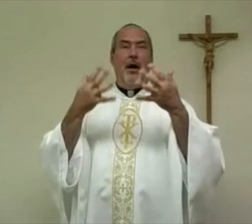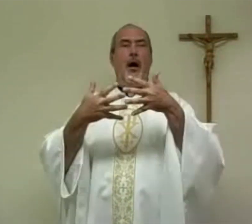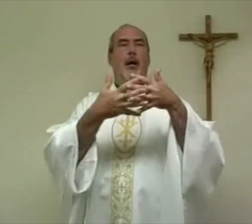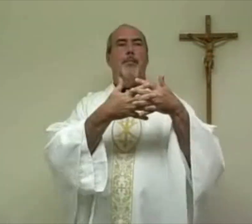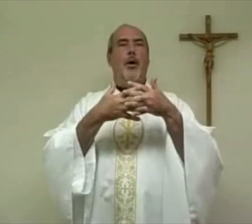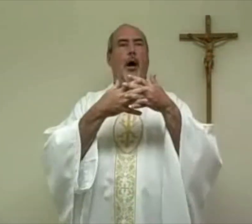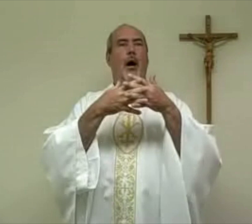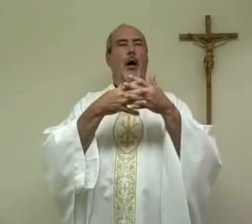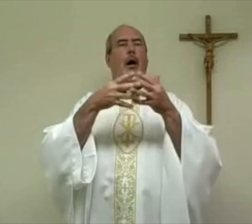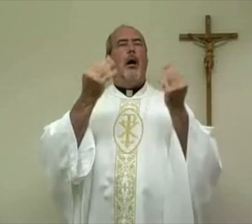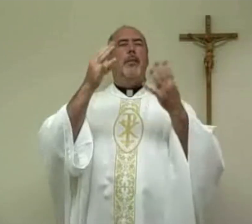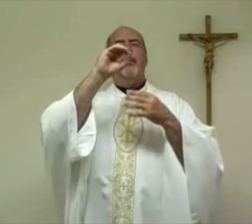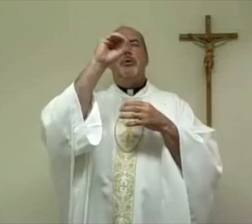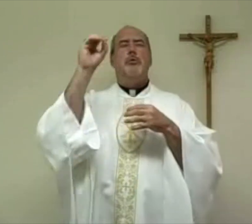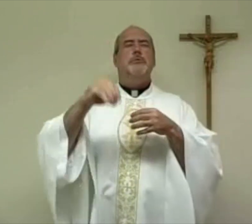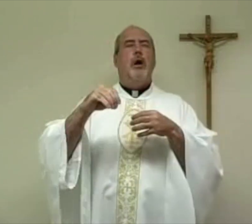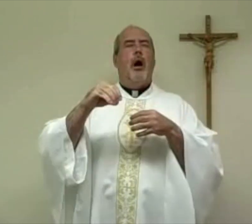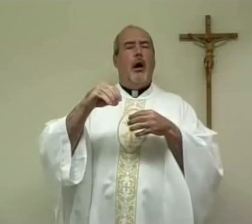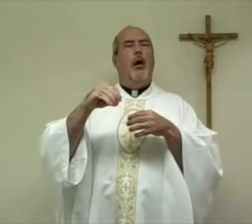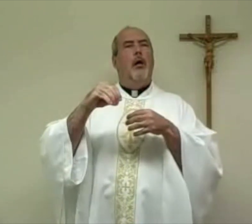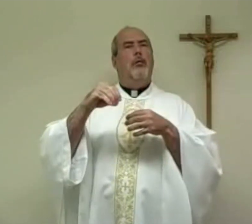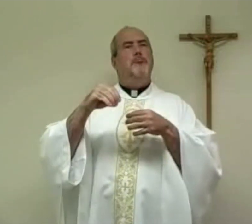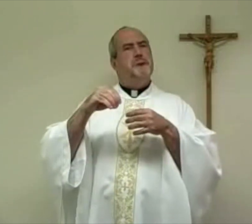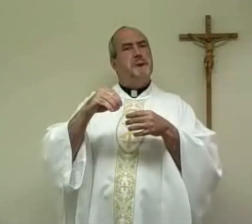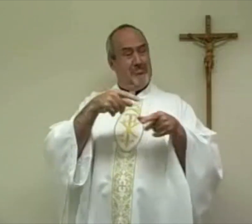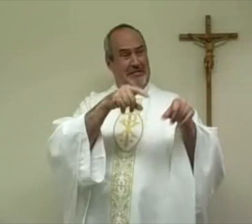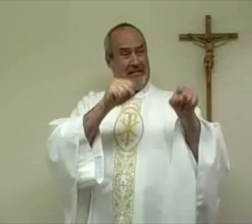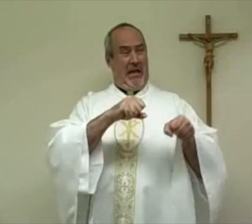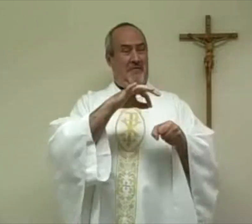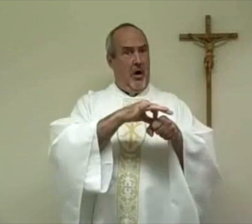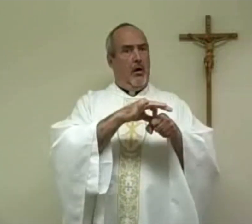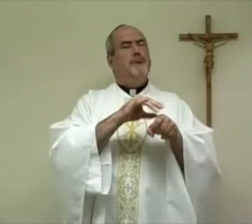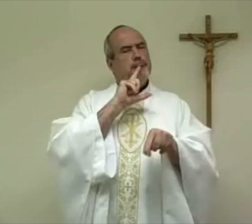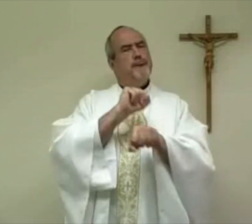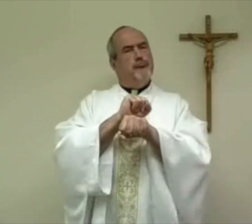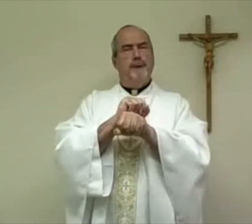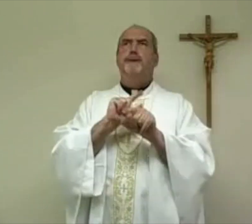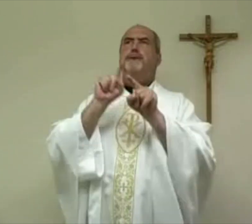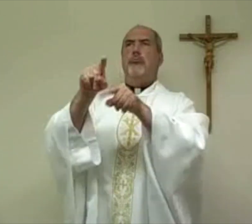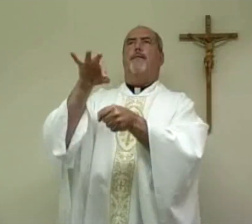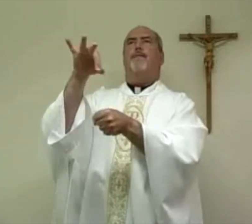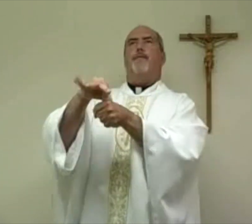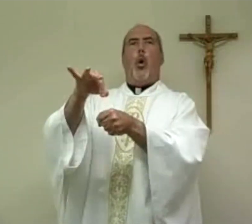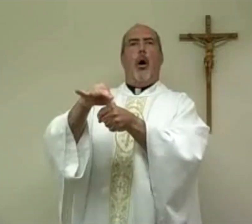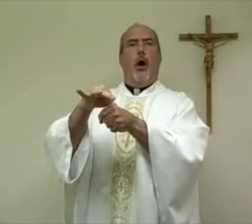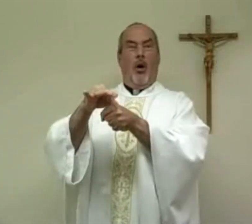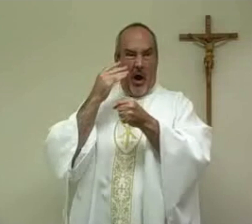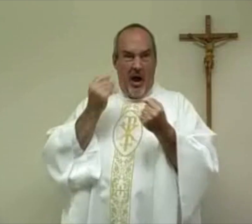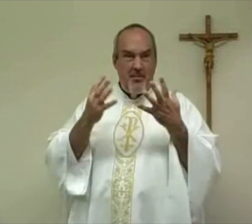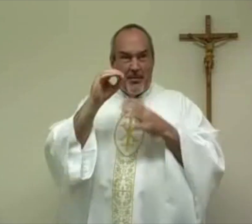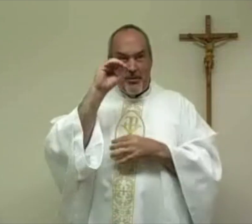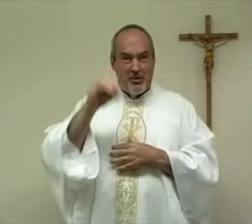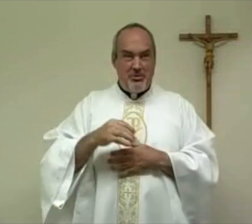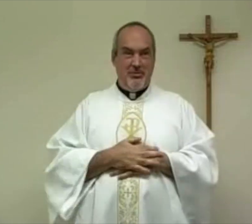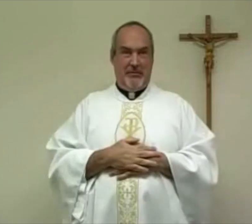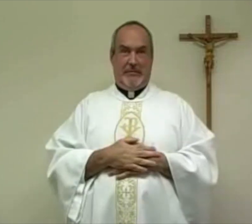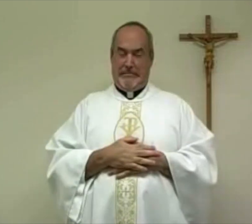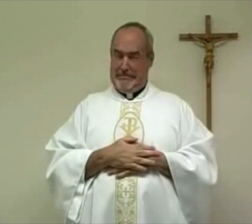in the United States, can you take a guess at what percentage of Americans actually go